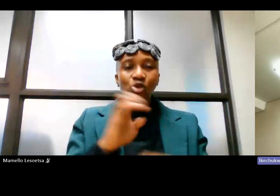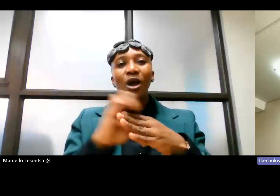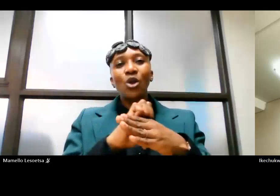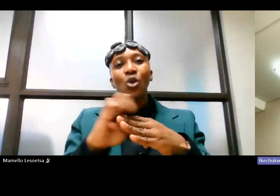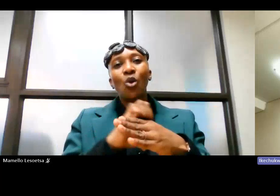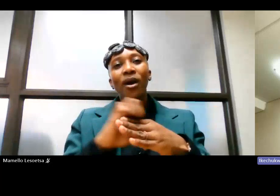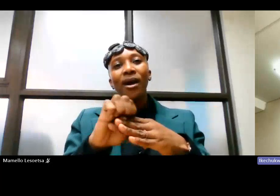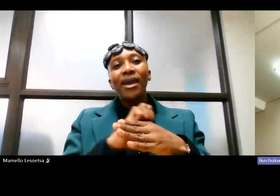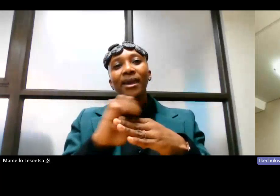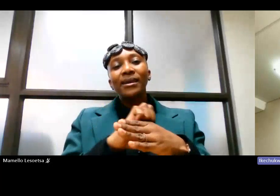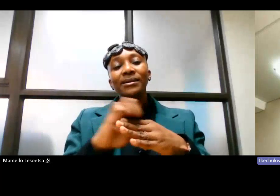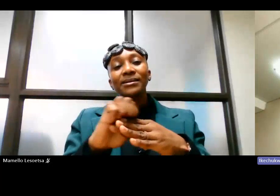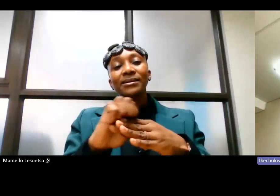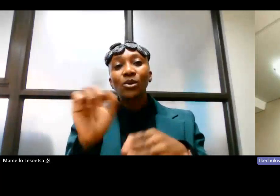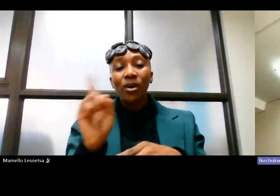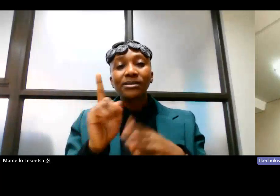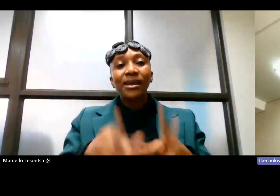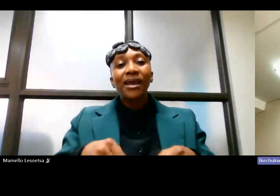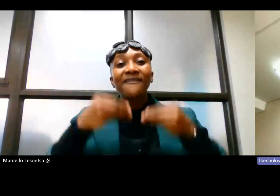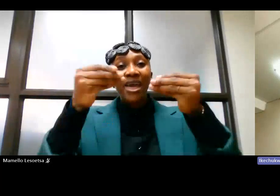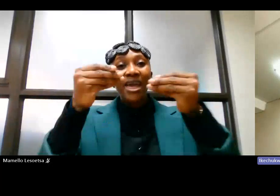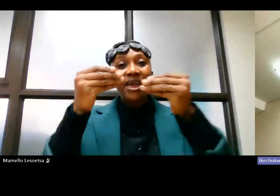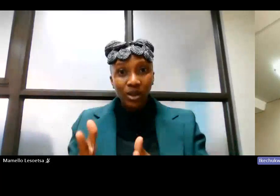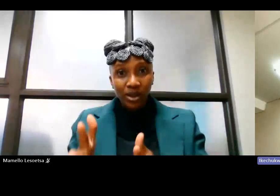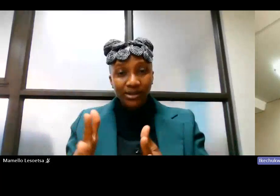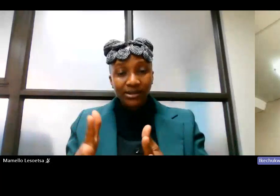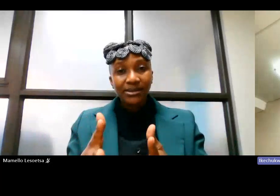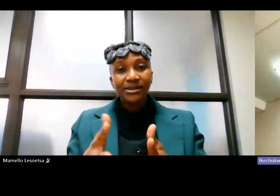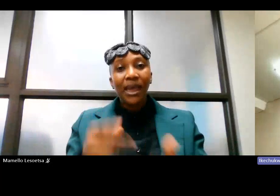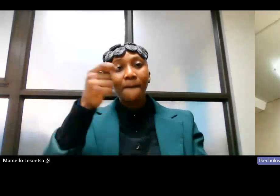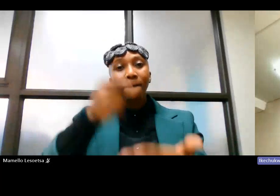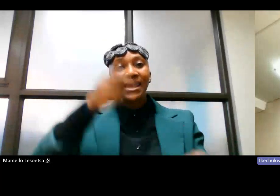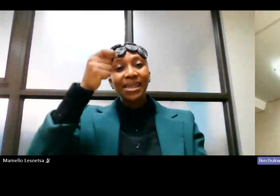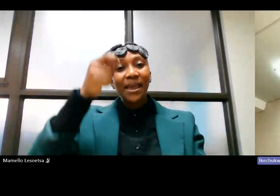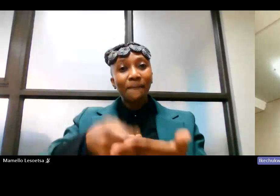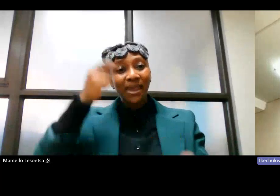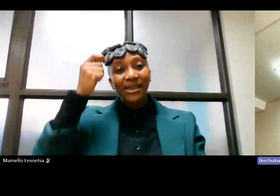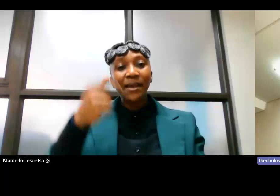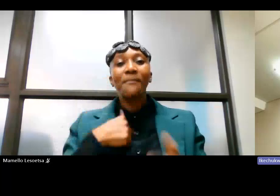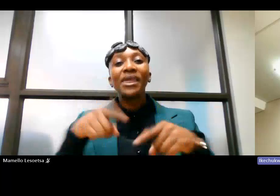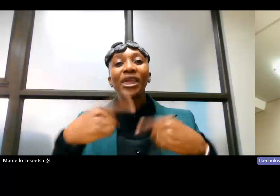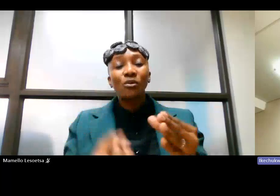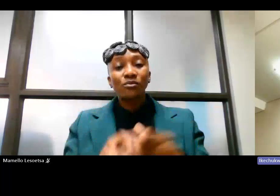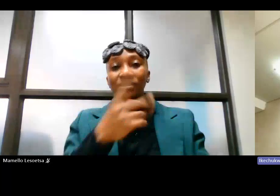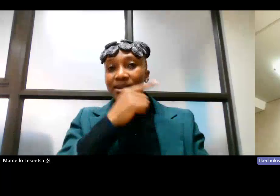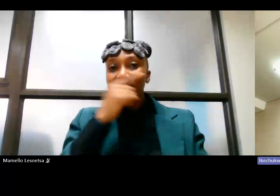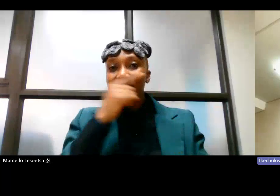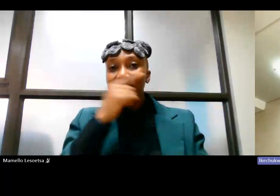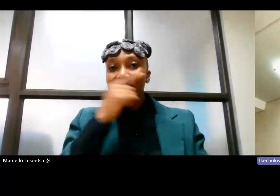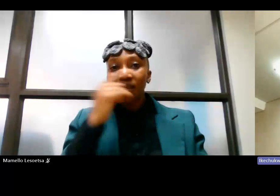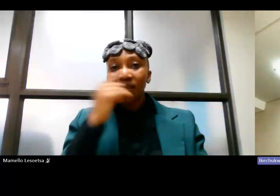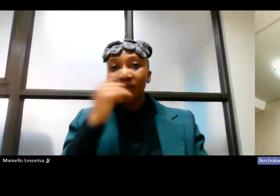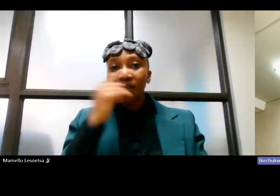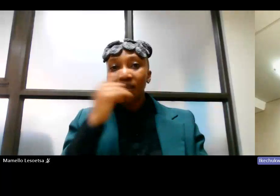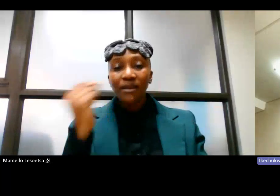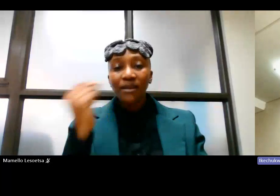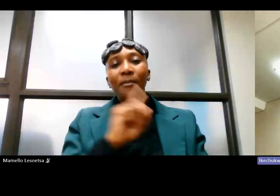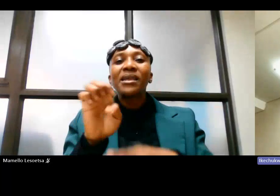bidding. I'm not going to call the other names because that's confidential. But I was called to evaluate some of the vendors who were